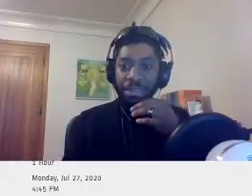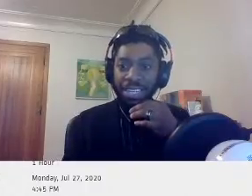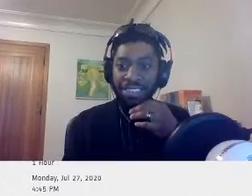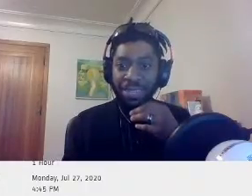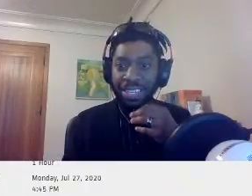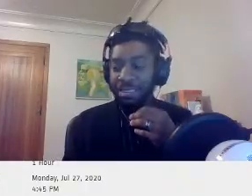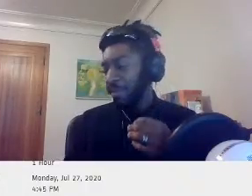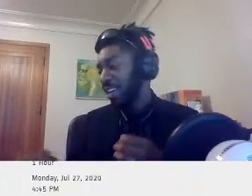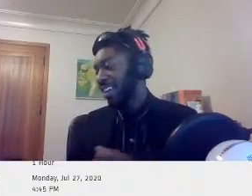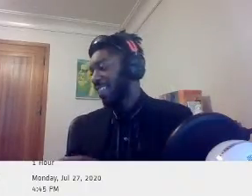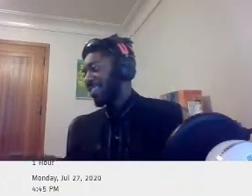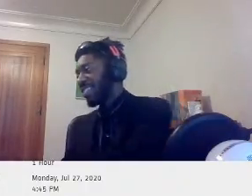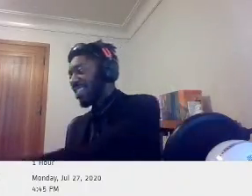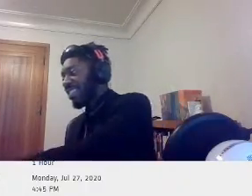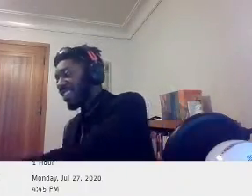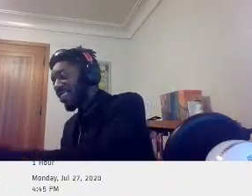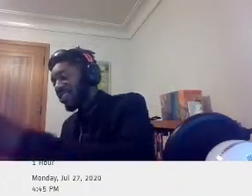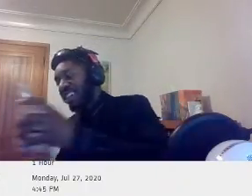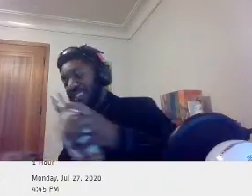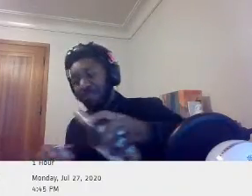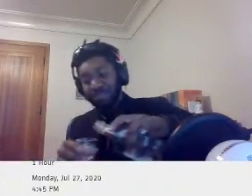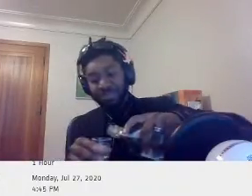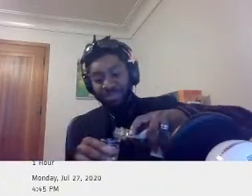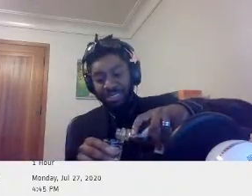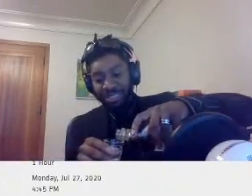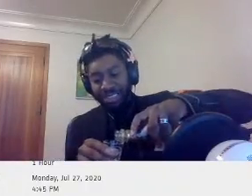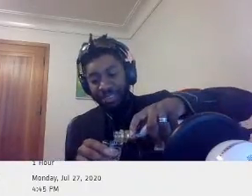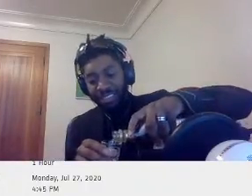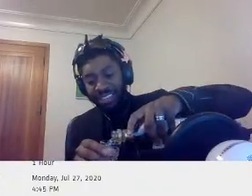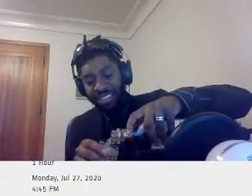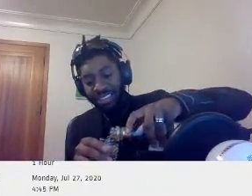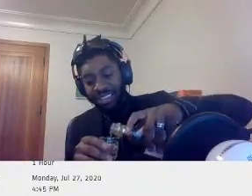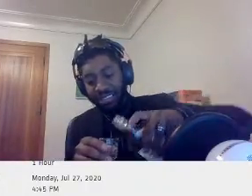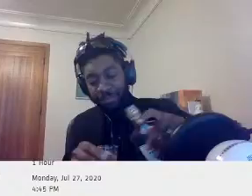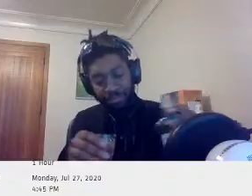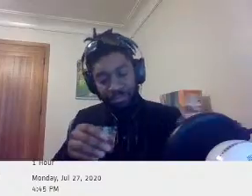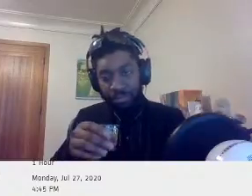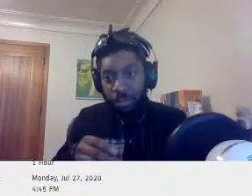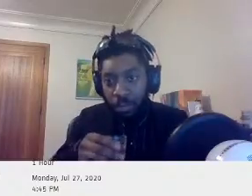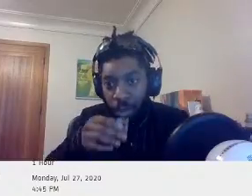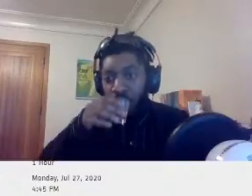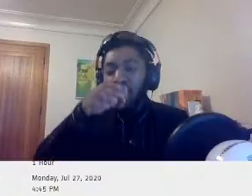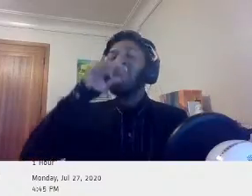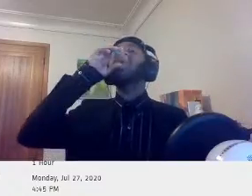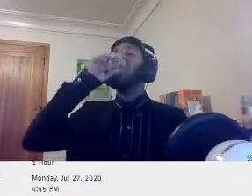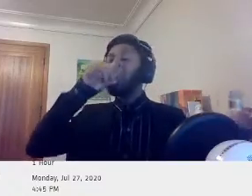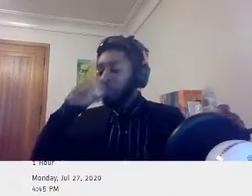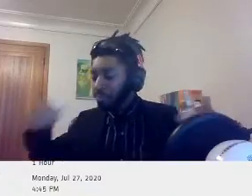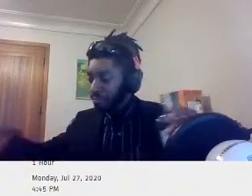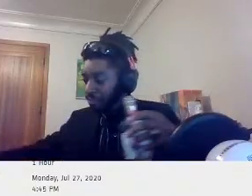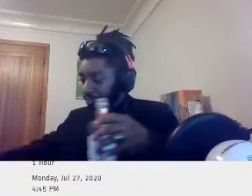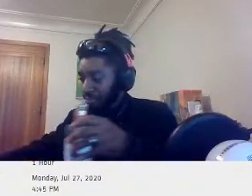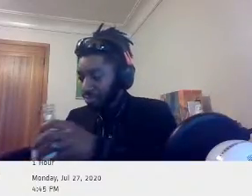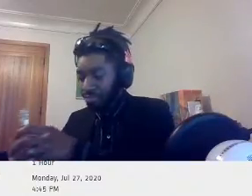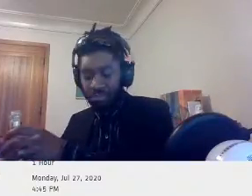that reminds me. All right, another shot. We'll get the rest of that shot there.